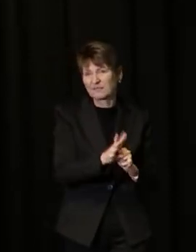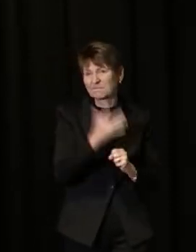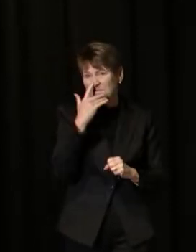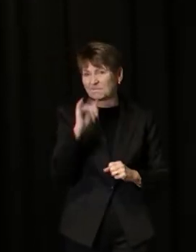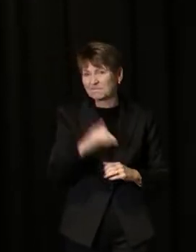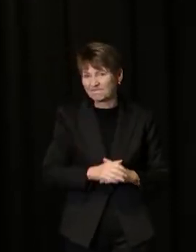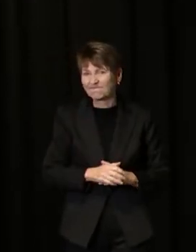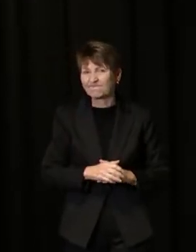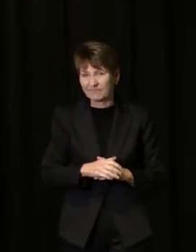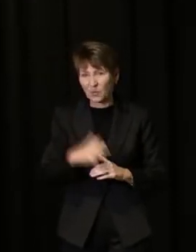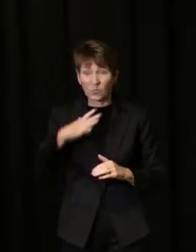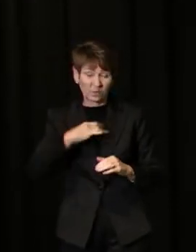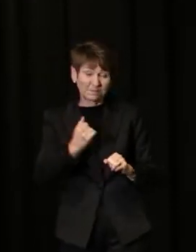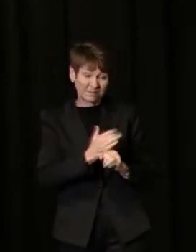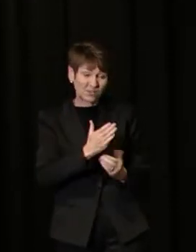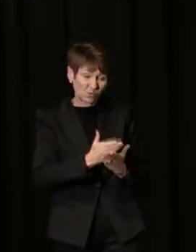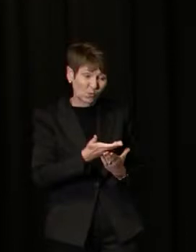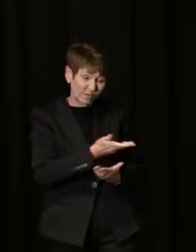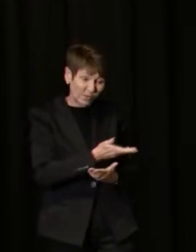and we want to make sure that